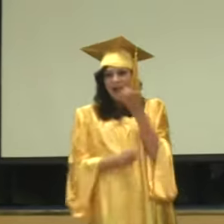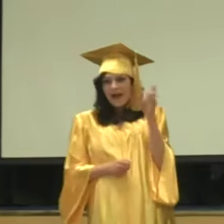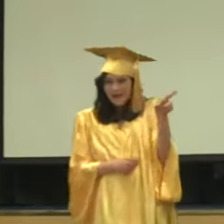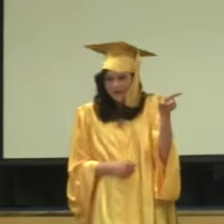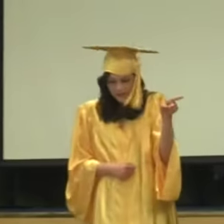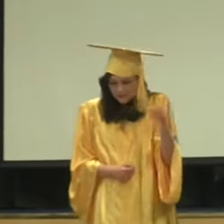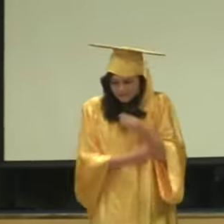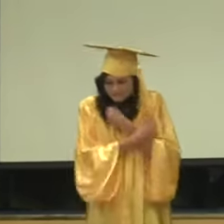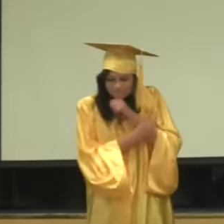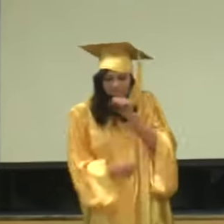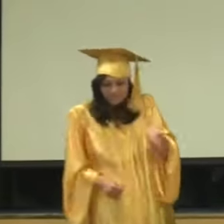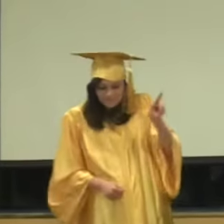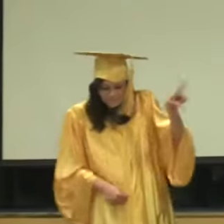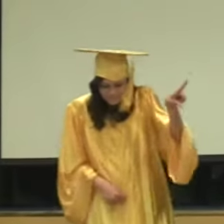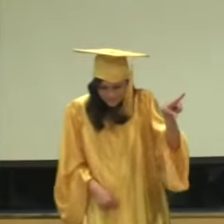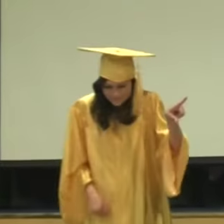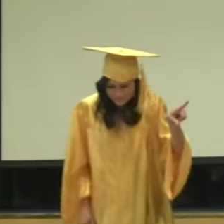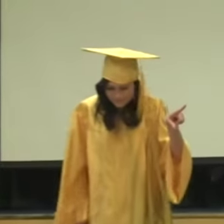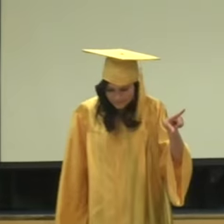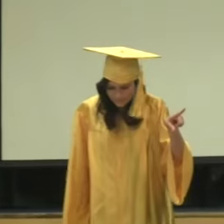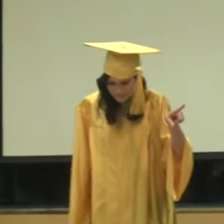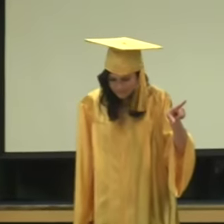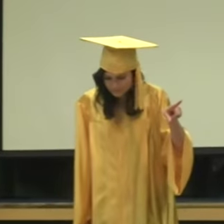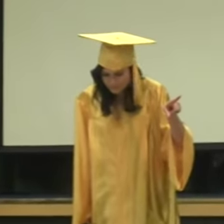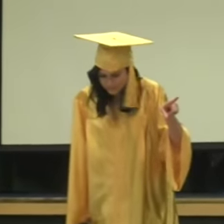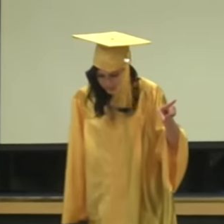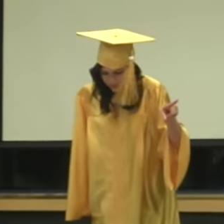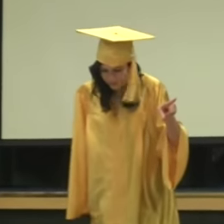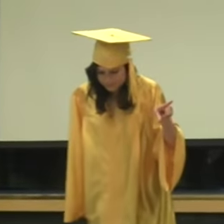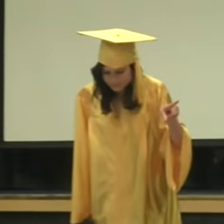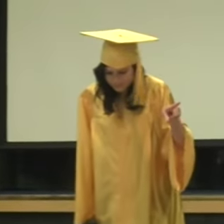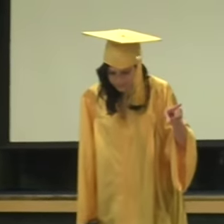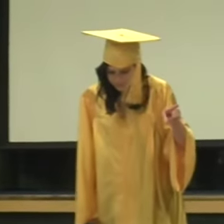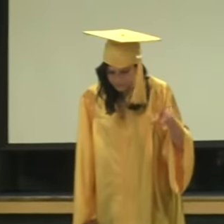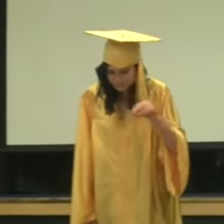Just since sixth grade, I've had her and absolutely loved and adored her.